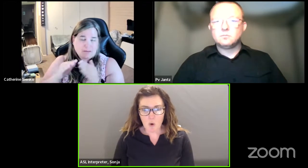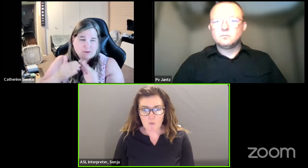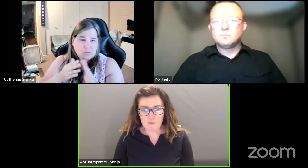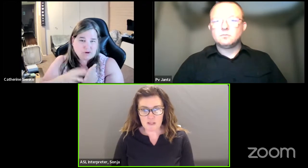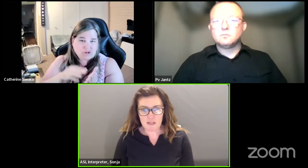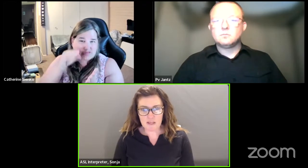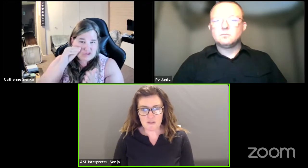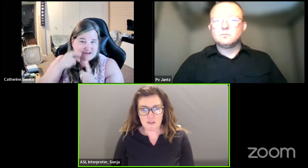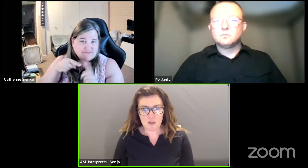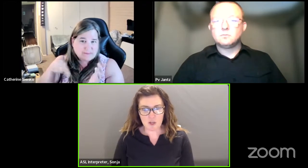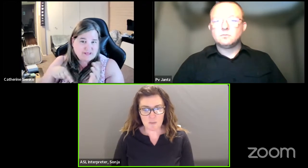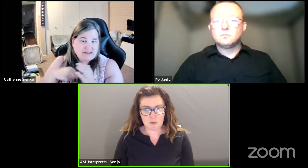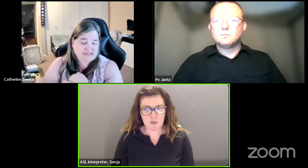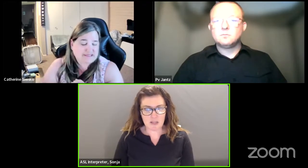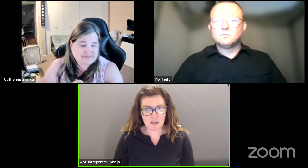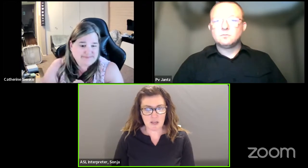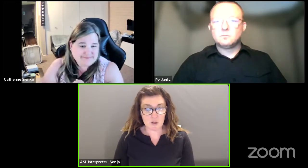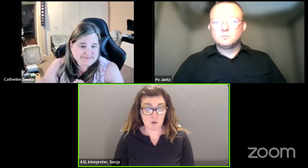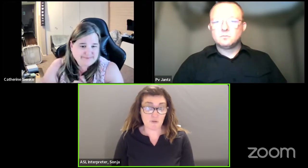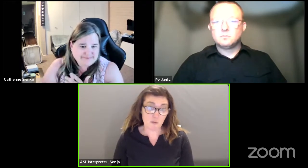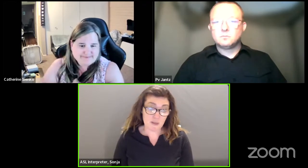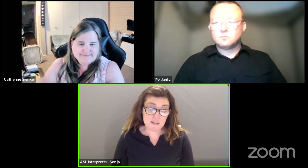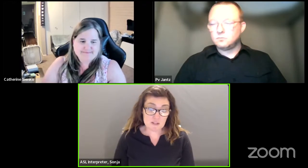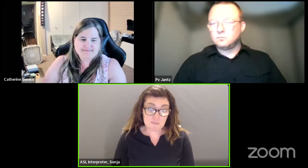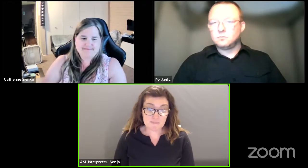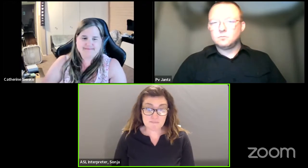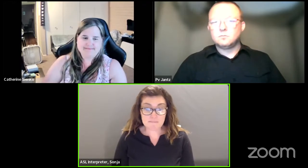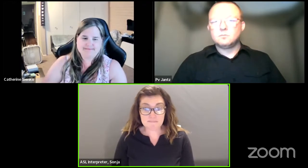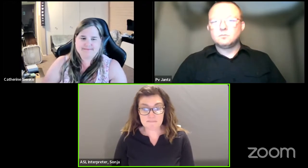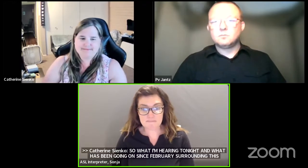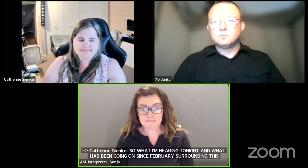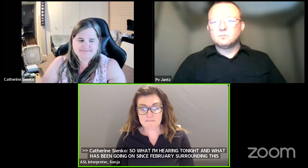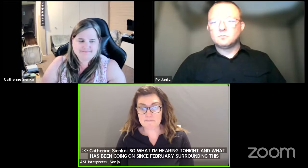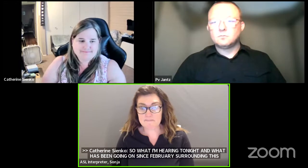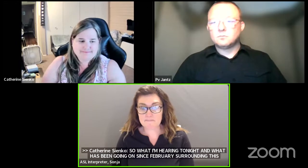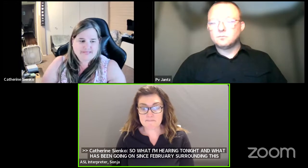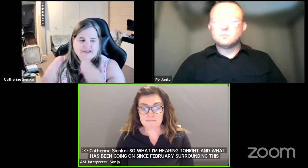So hopefully the community can learn from this.